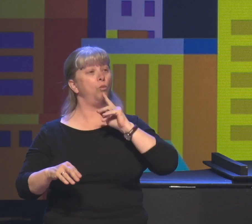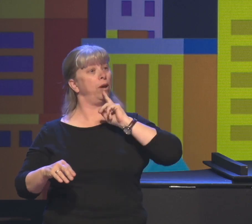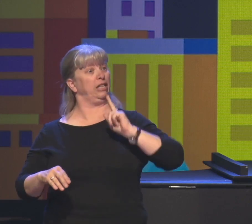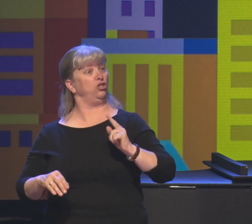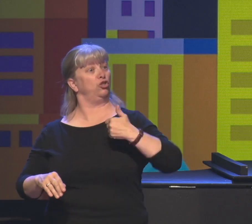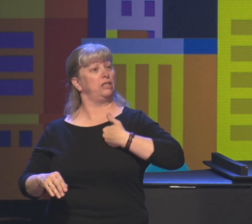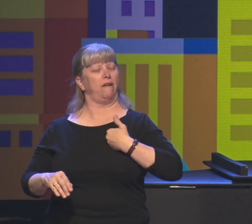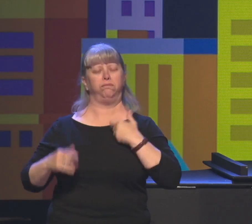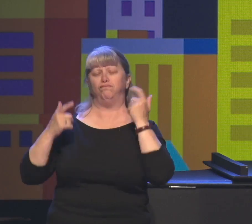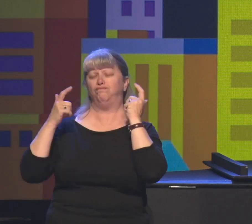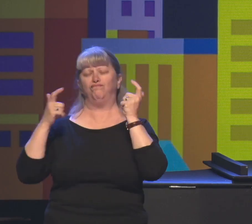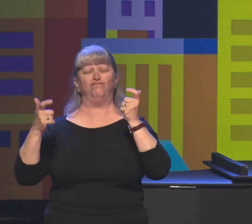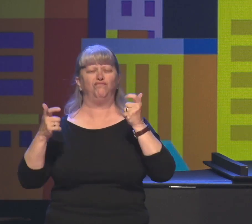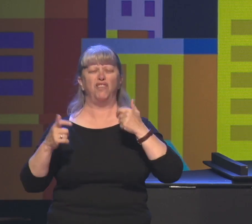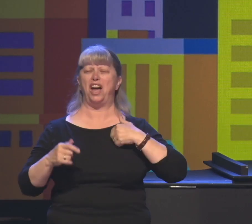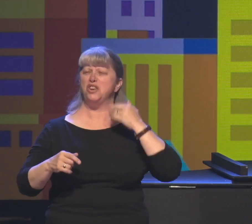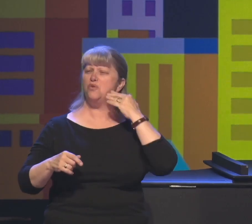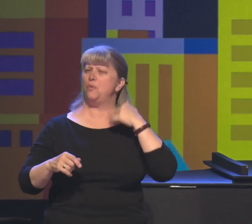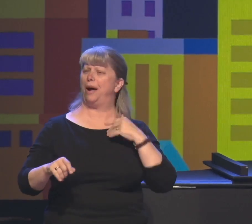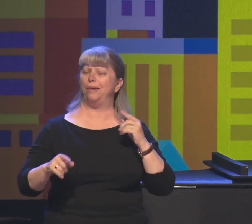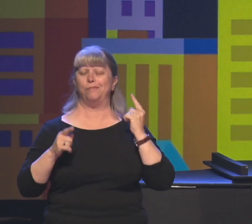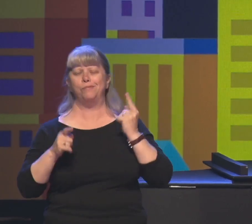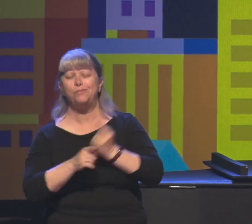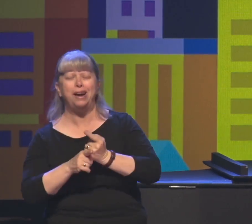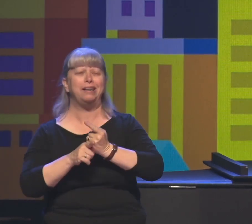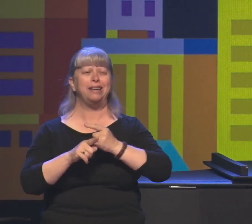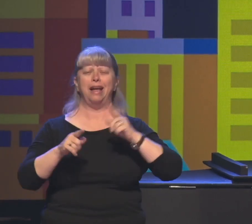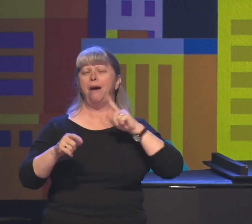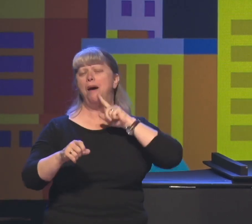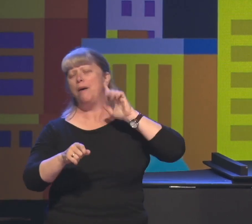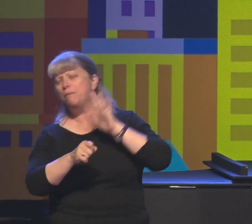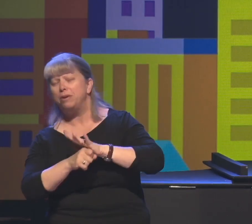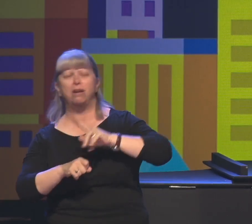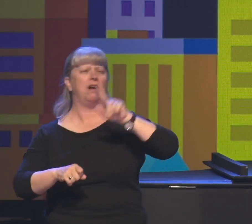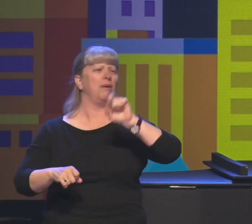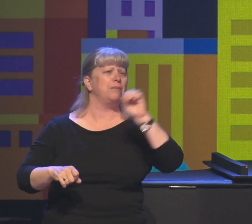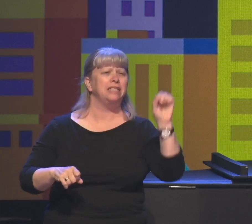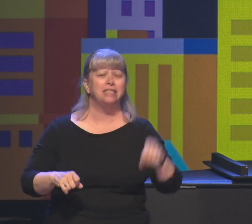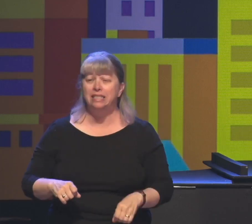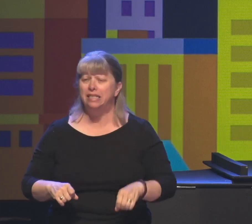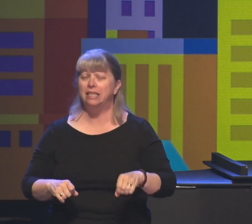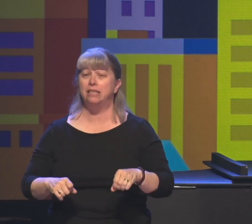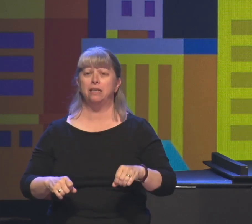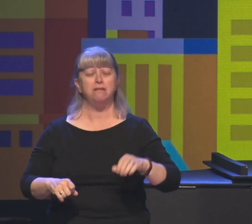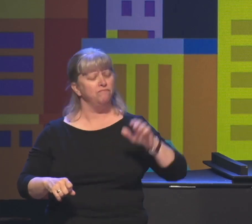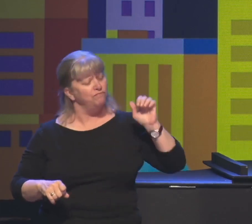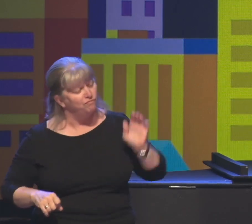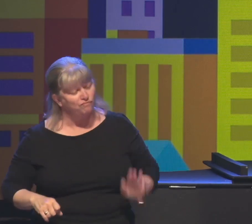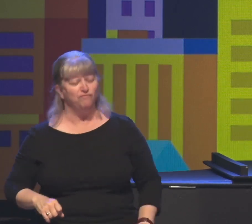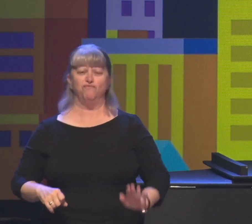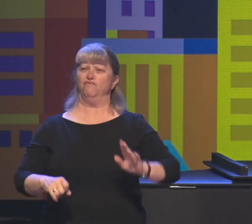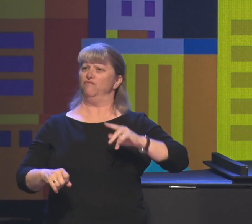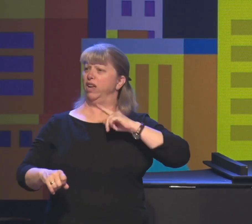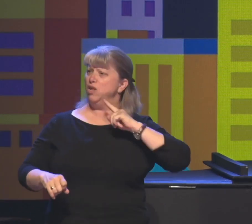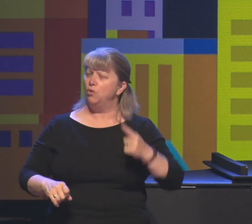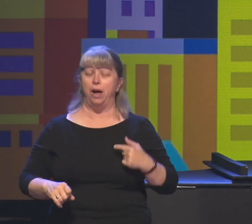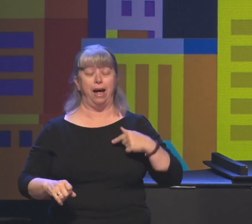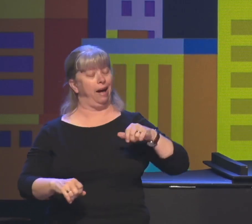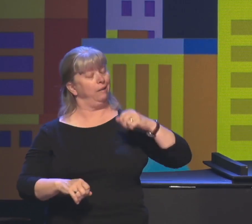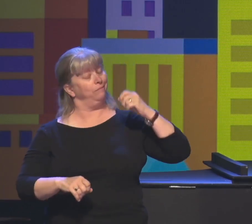of yourself? Like you knew you were right, absolutely 100%, like put your foot, like you put your stake